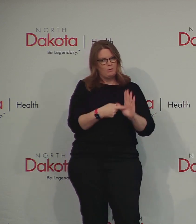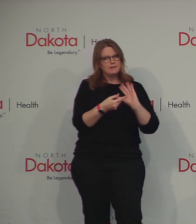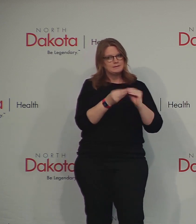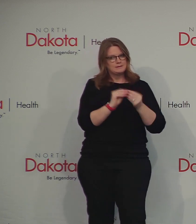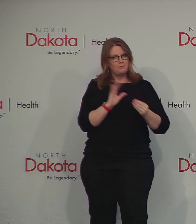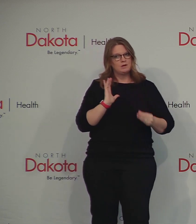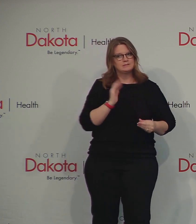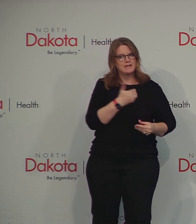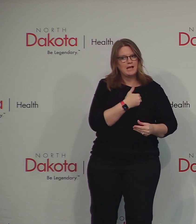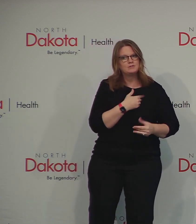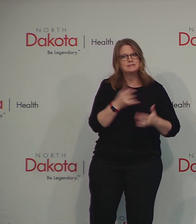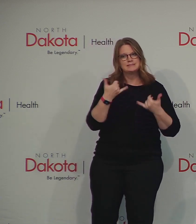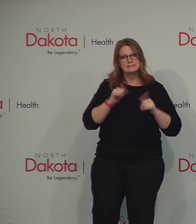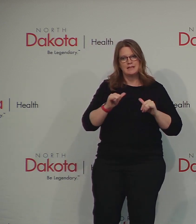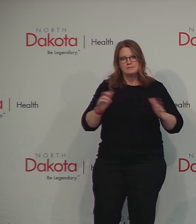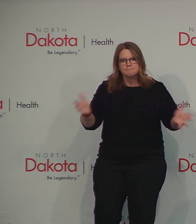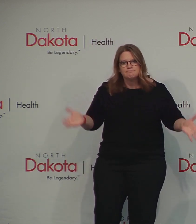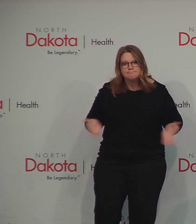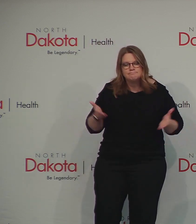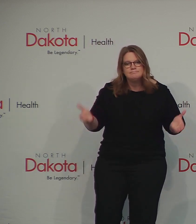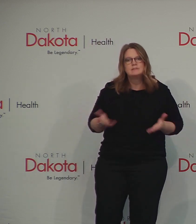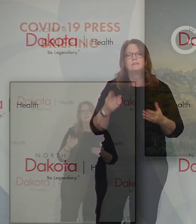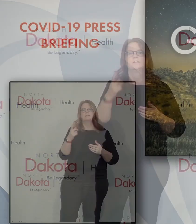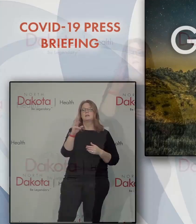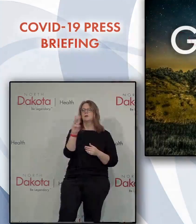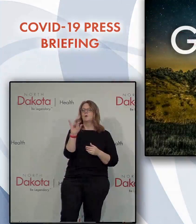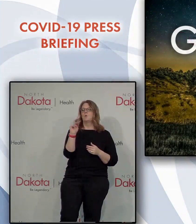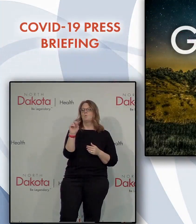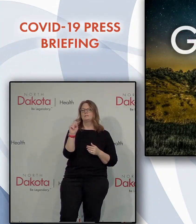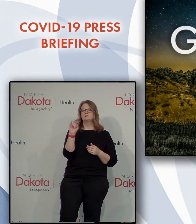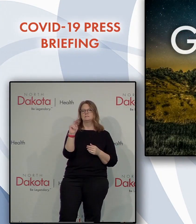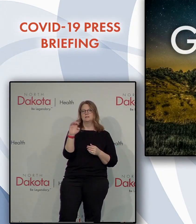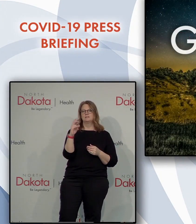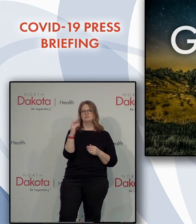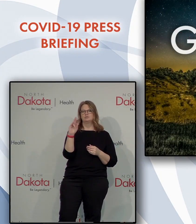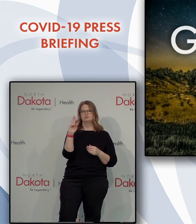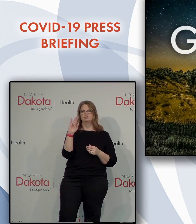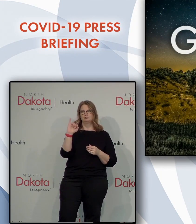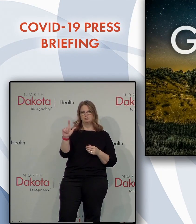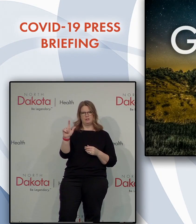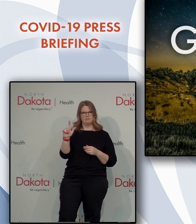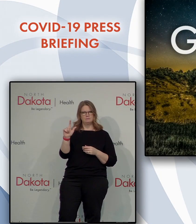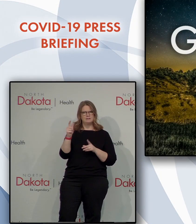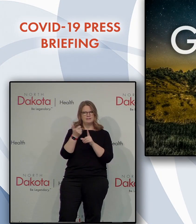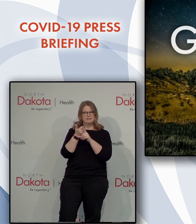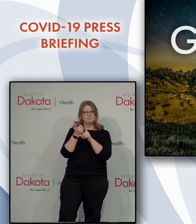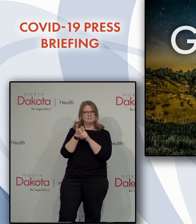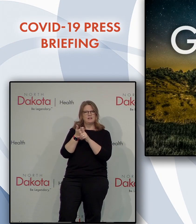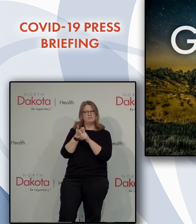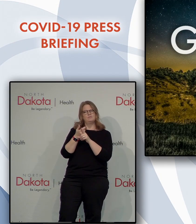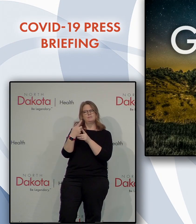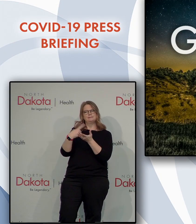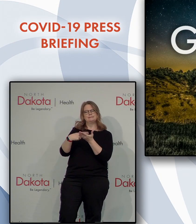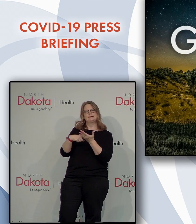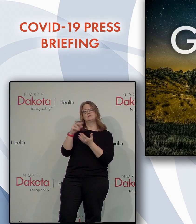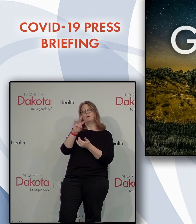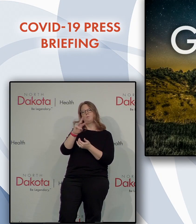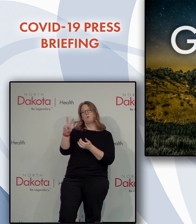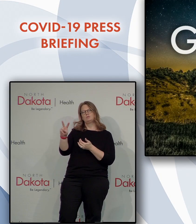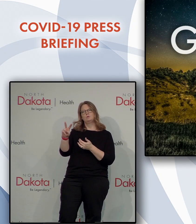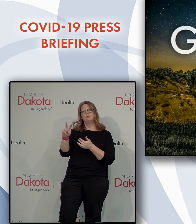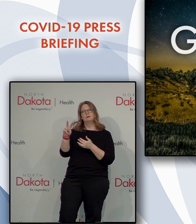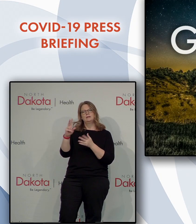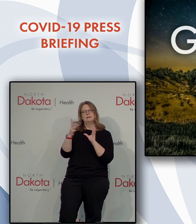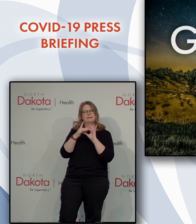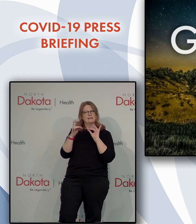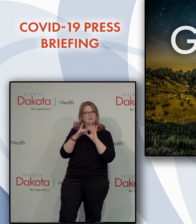us encouragement. I think Winston Churchill famously said one time when he was talking about World War II that